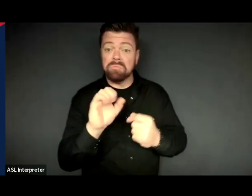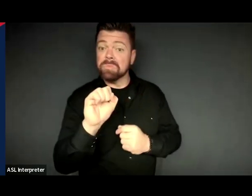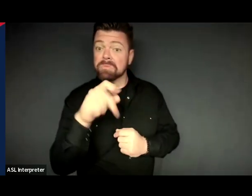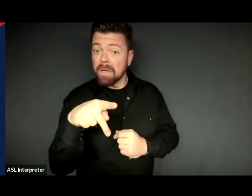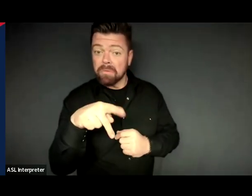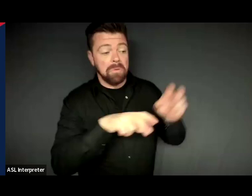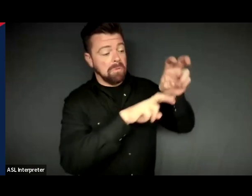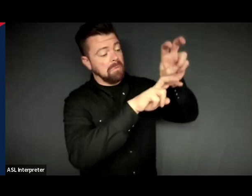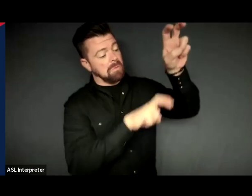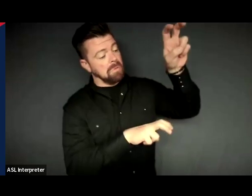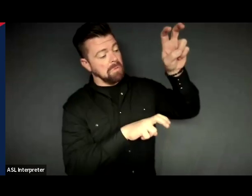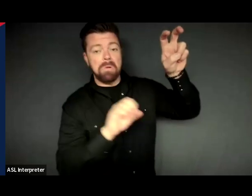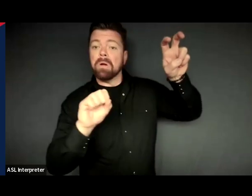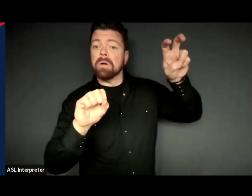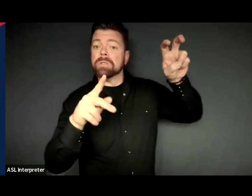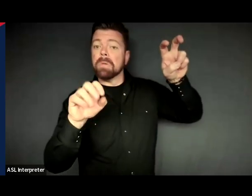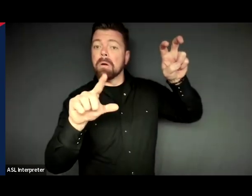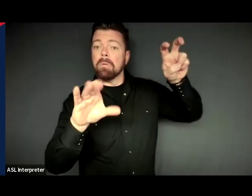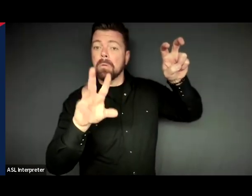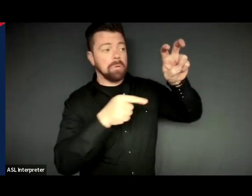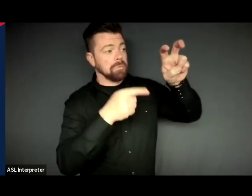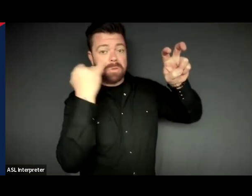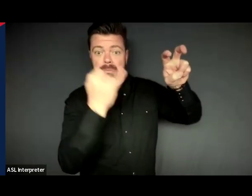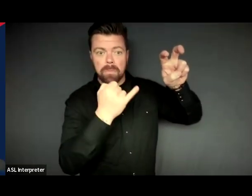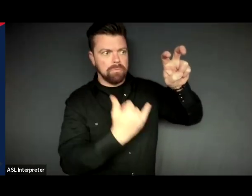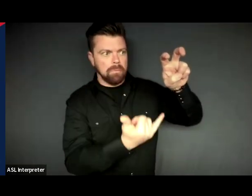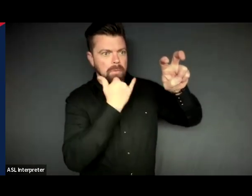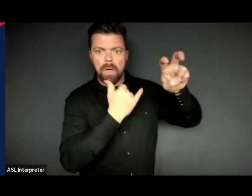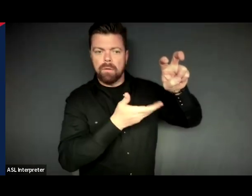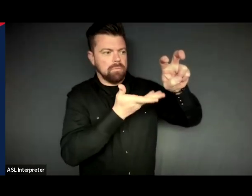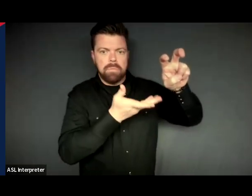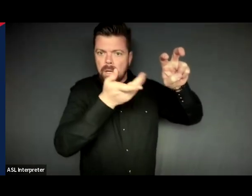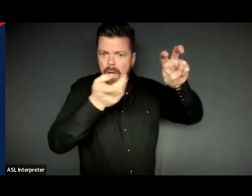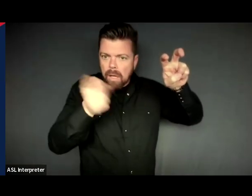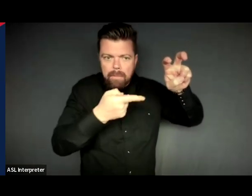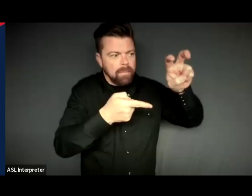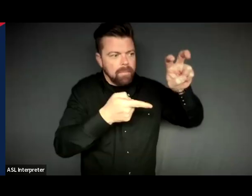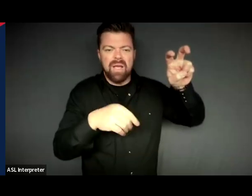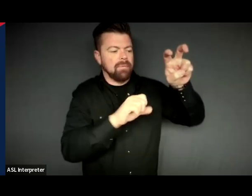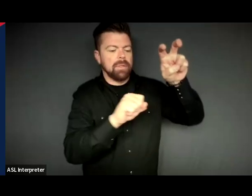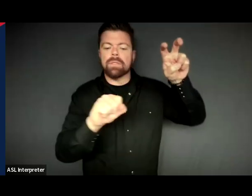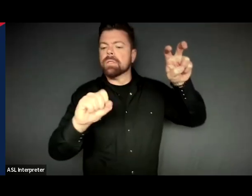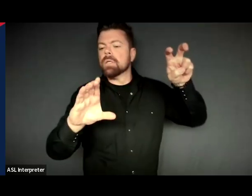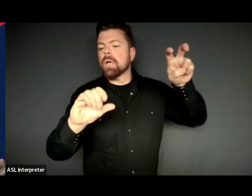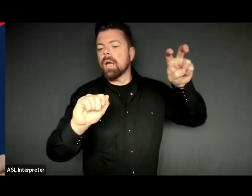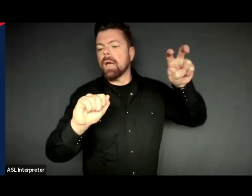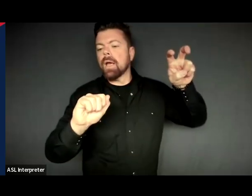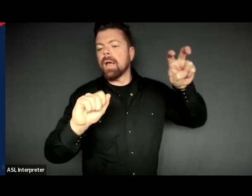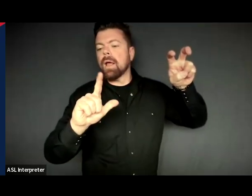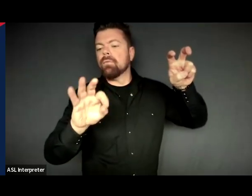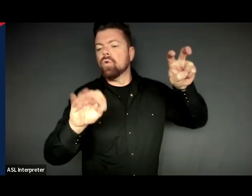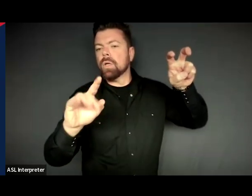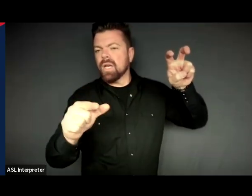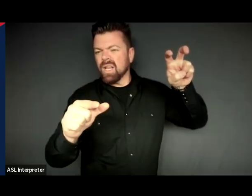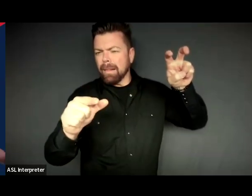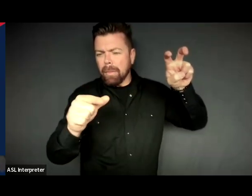you have an injury in your spinal cord, they'll put in this stuff called scaffolding, microscopic, and